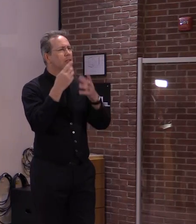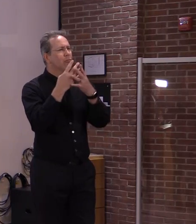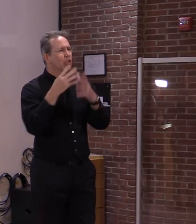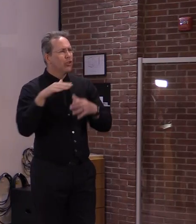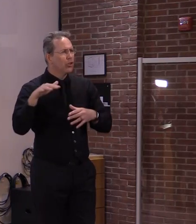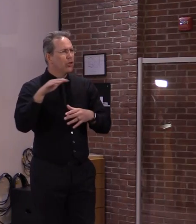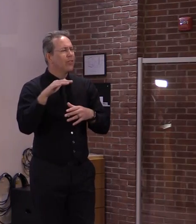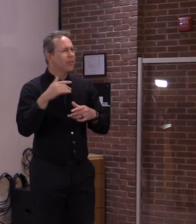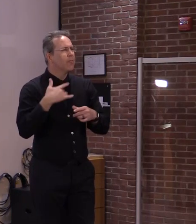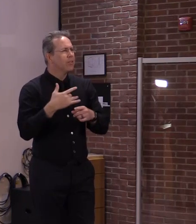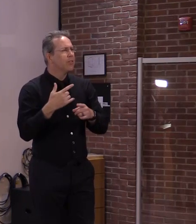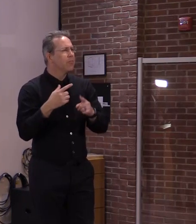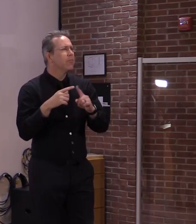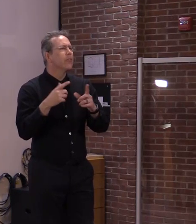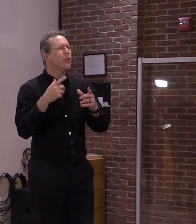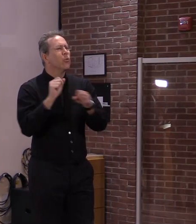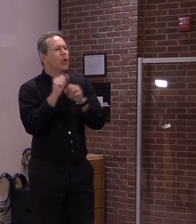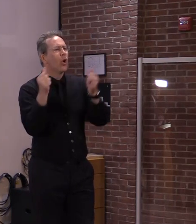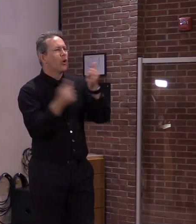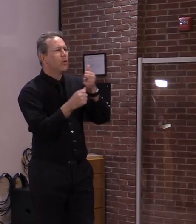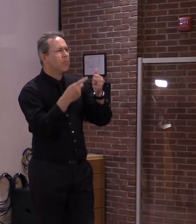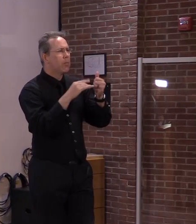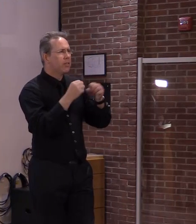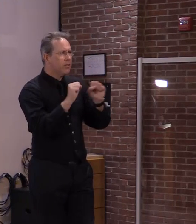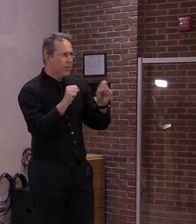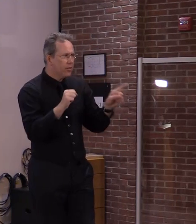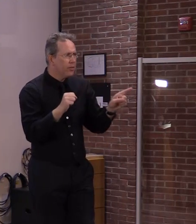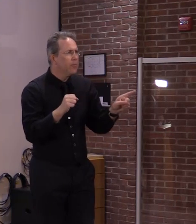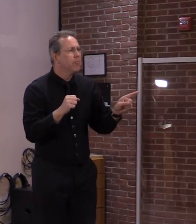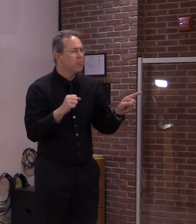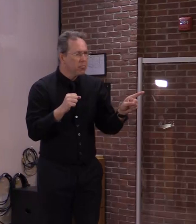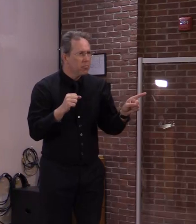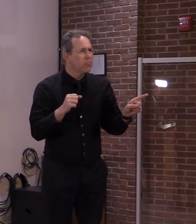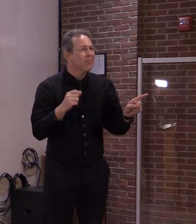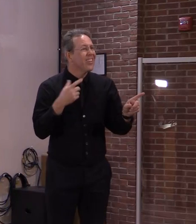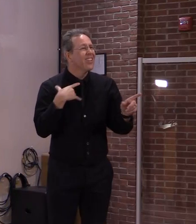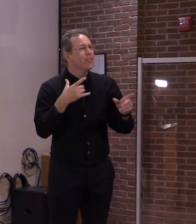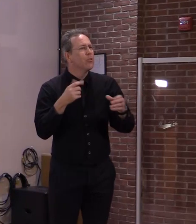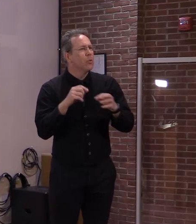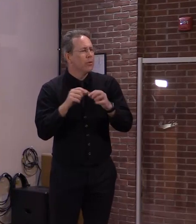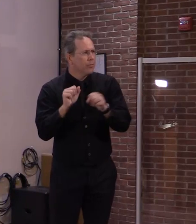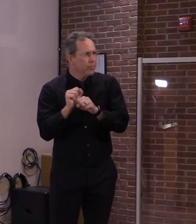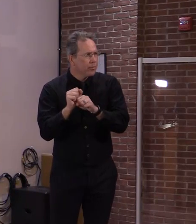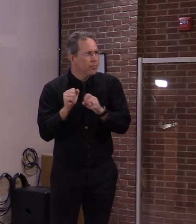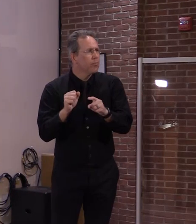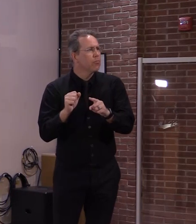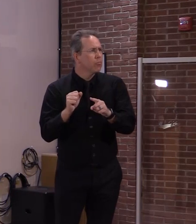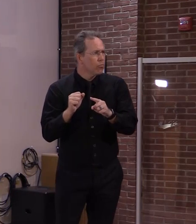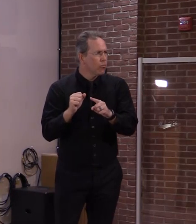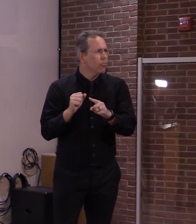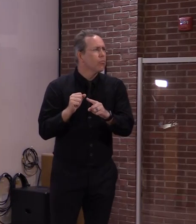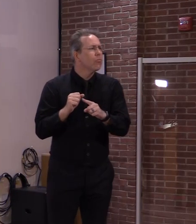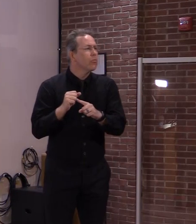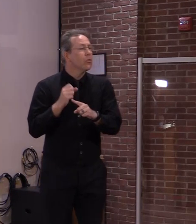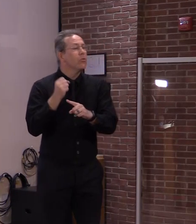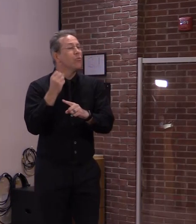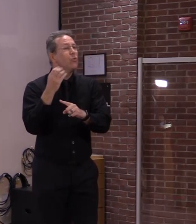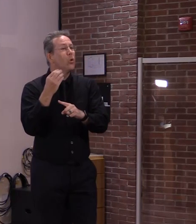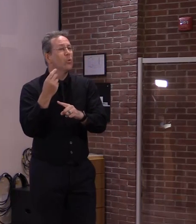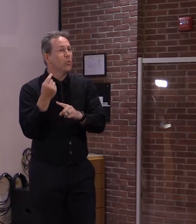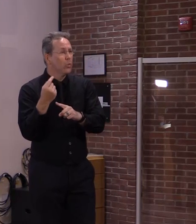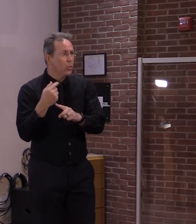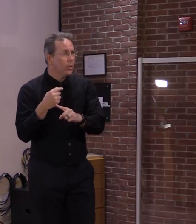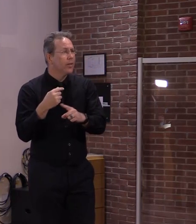of their efforts to modernize facilities, but we don't have a specific needs on the part of, on the part of Department of Public Safety